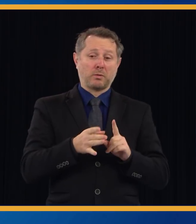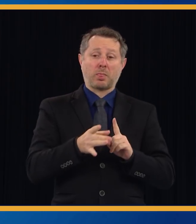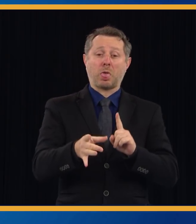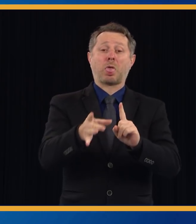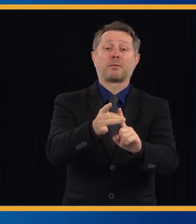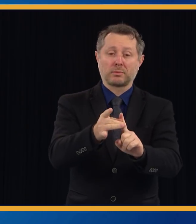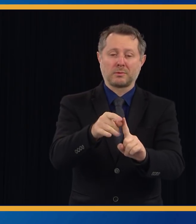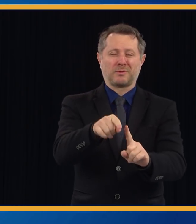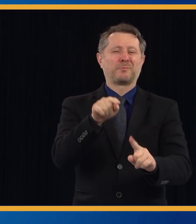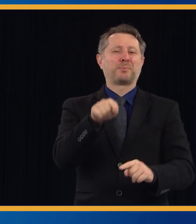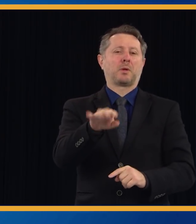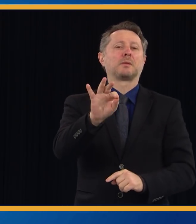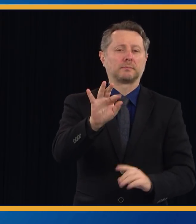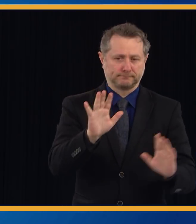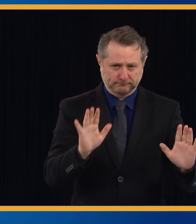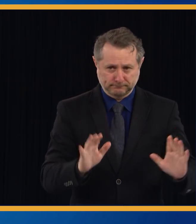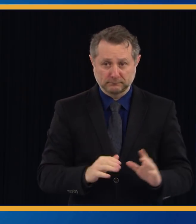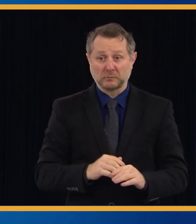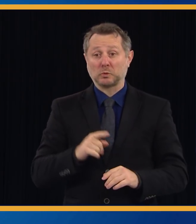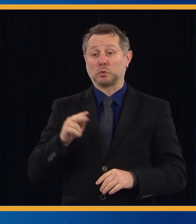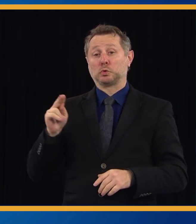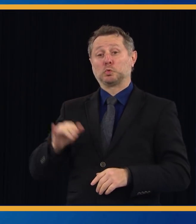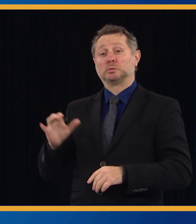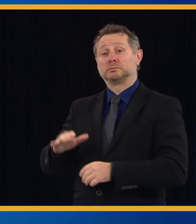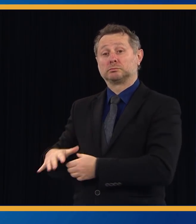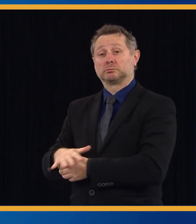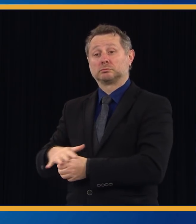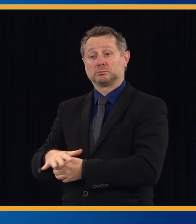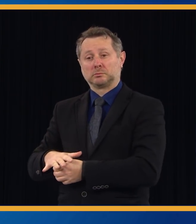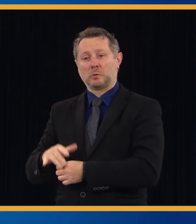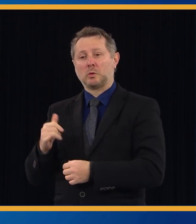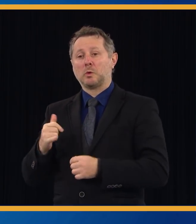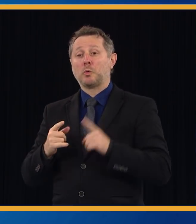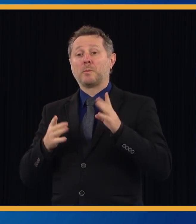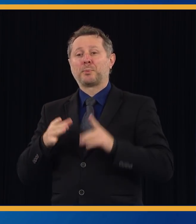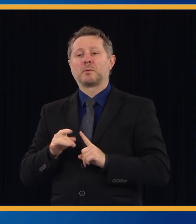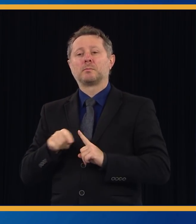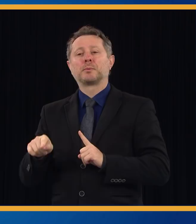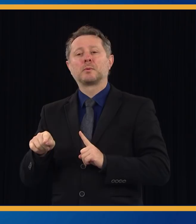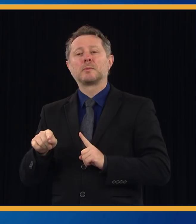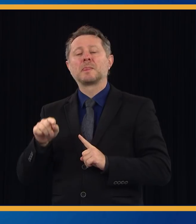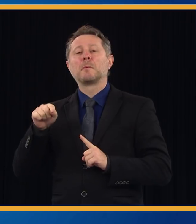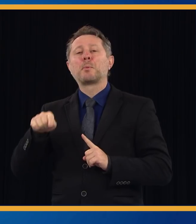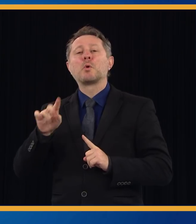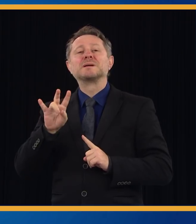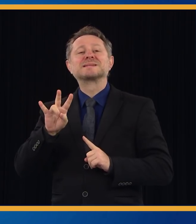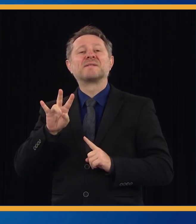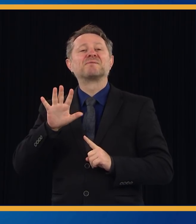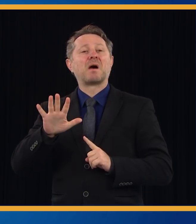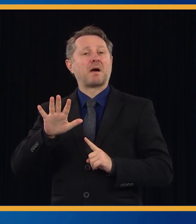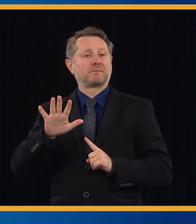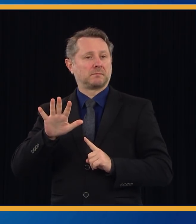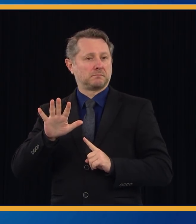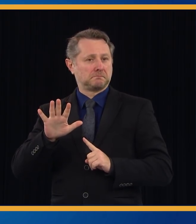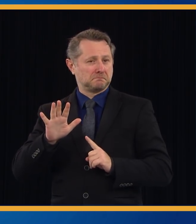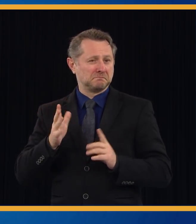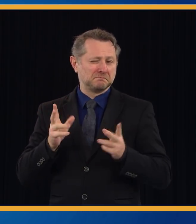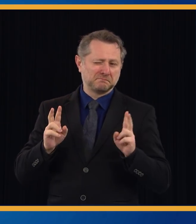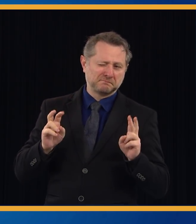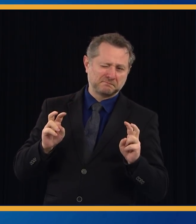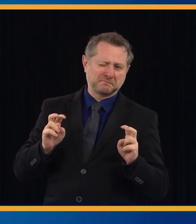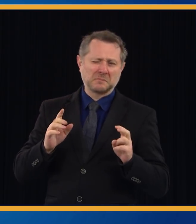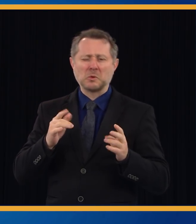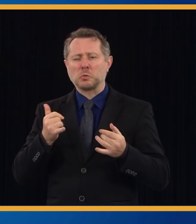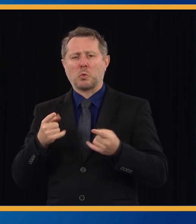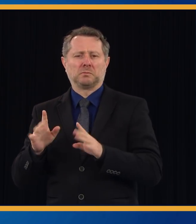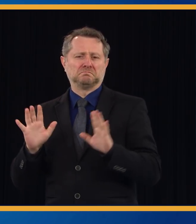0.9%. Downstate, one person is infecting 0.75, okay? So that's where we are across the state.